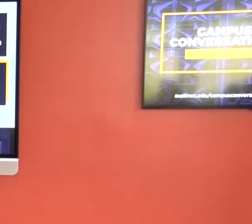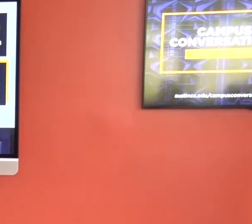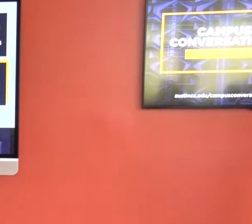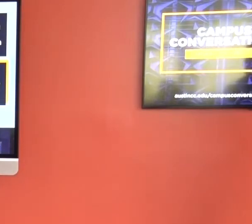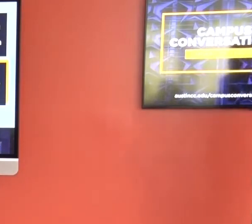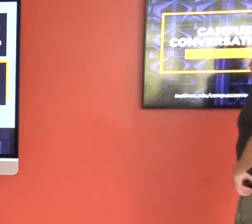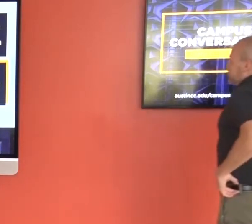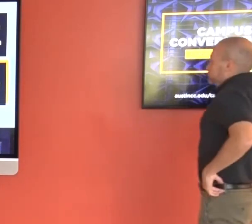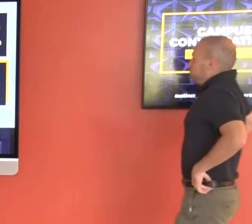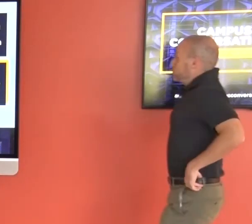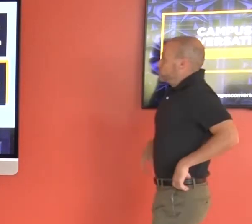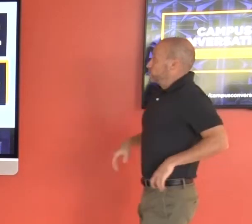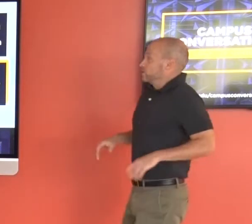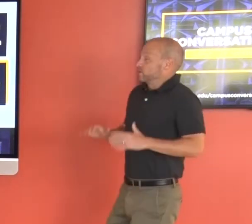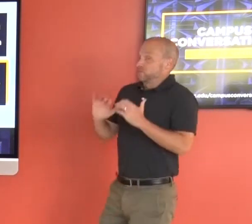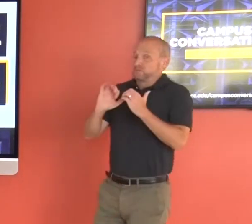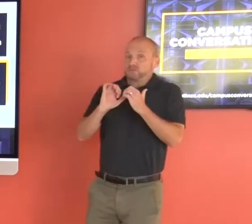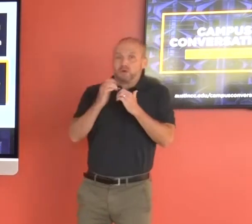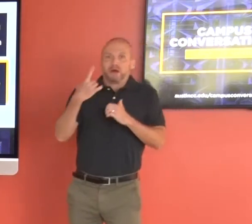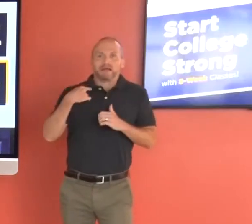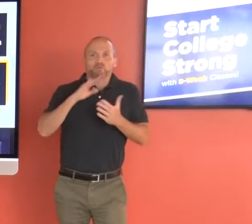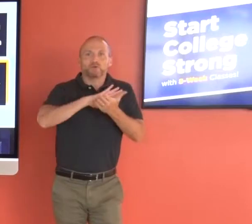intentional about creating,